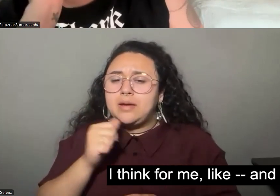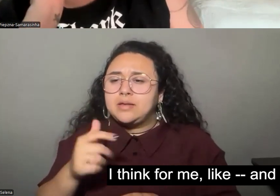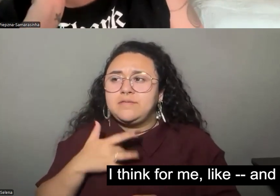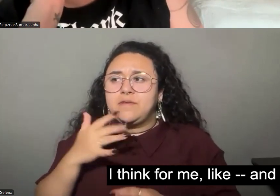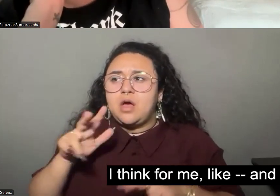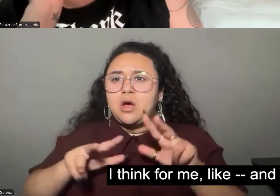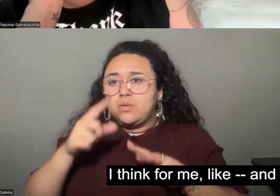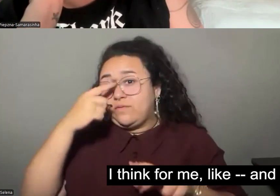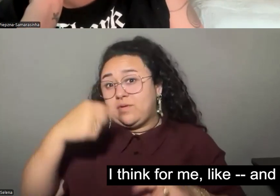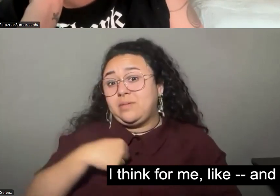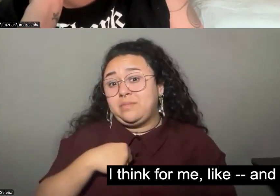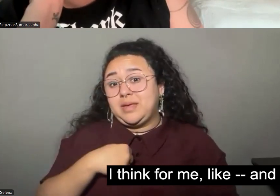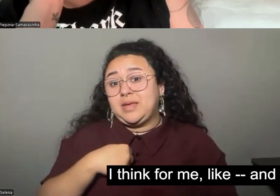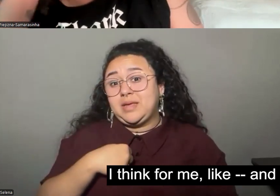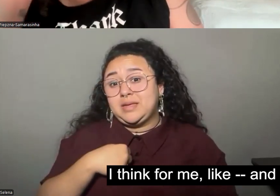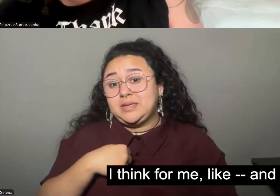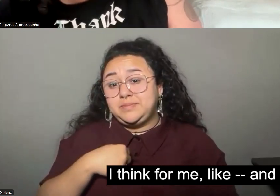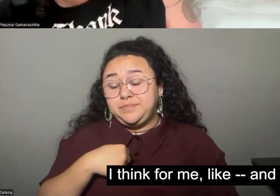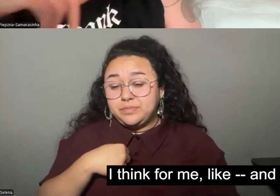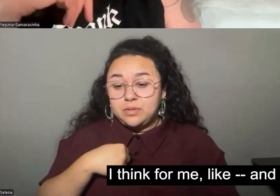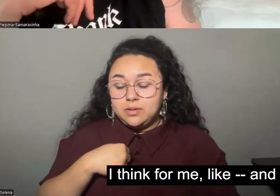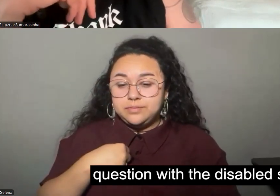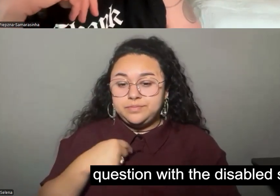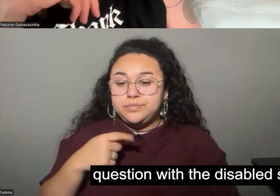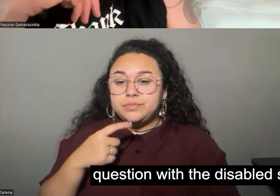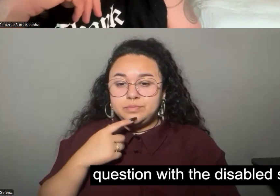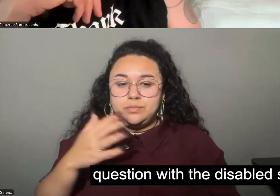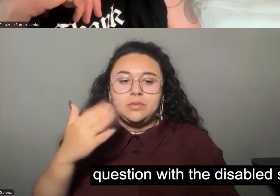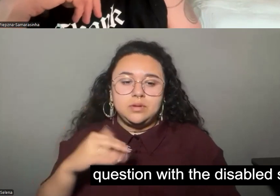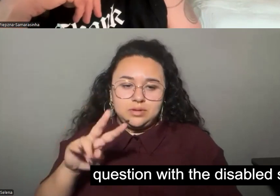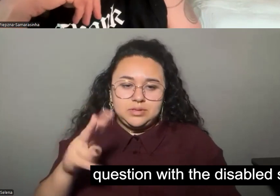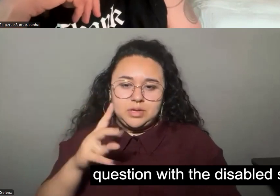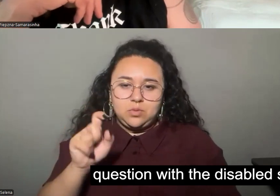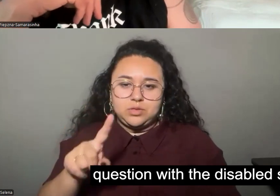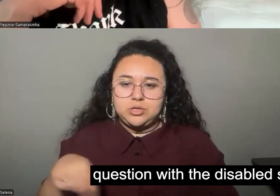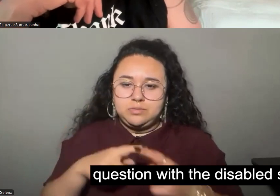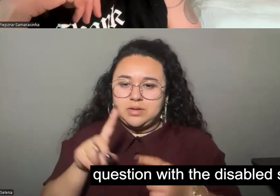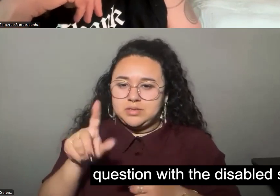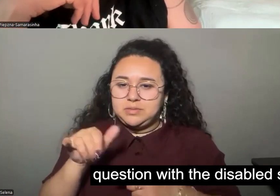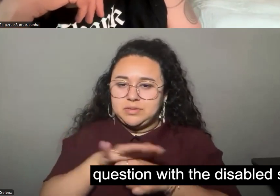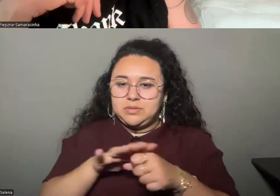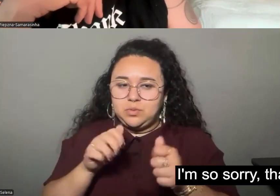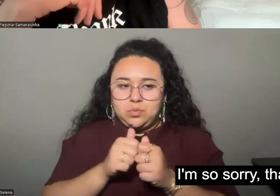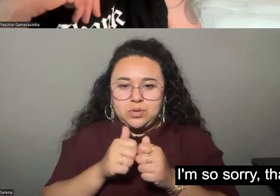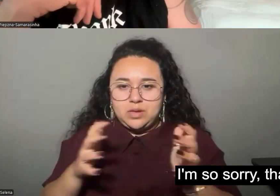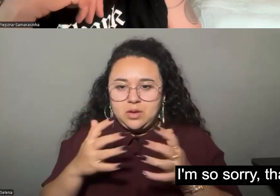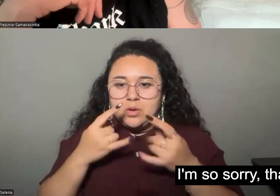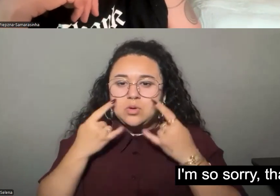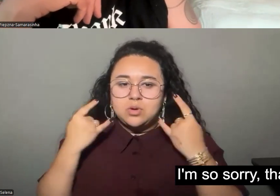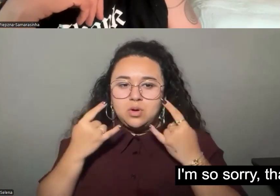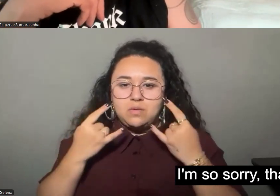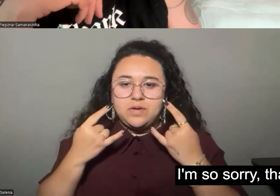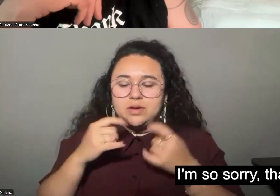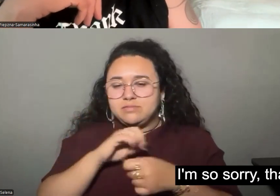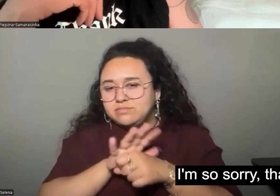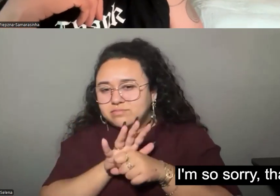for me, like, and then I want to go to the second question about like the disabled spaces with no COVID safety. I'm so sorry. That sucks